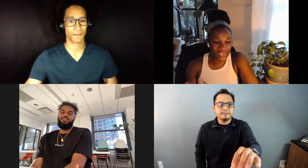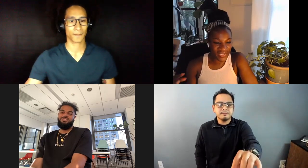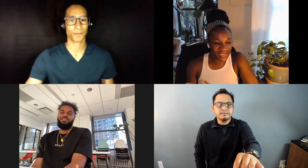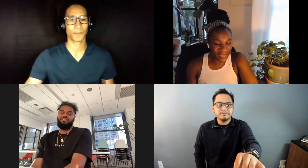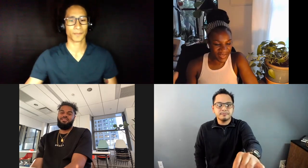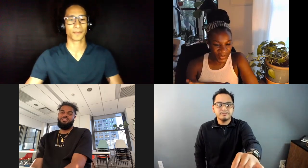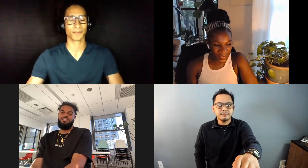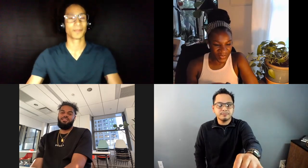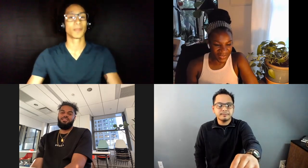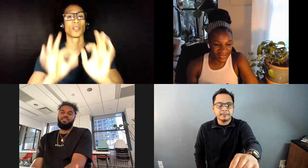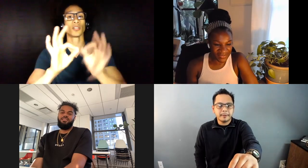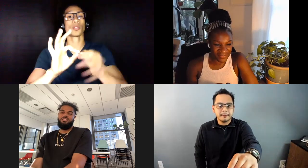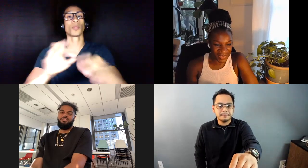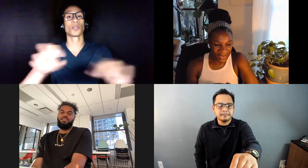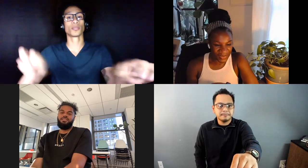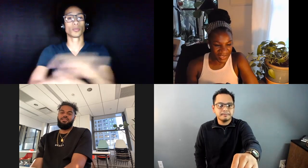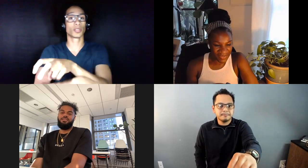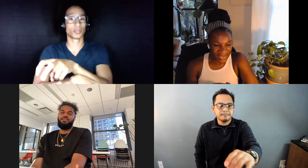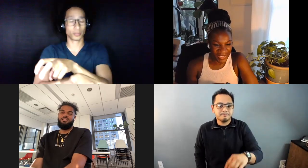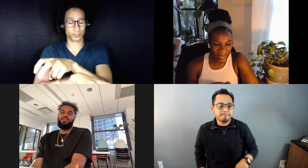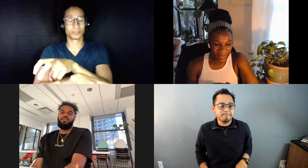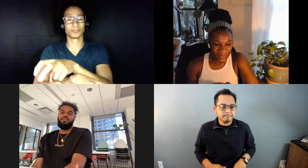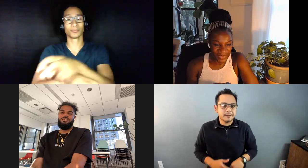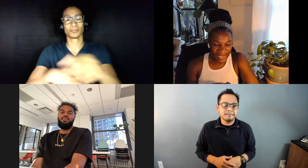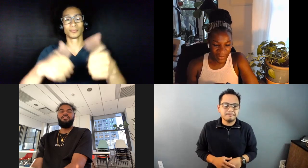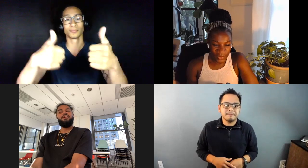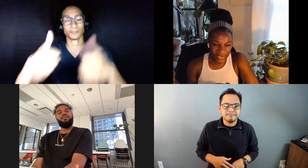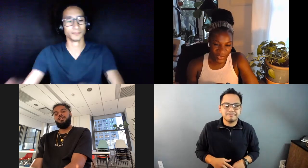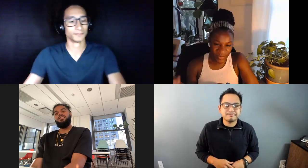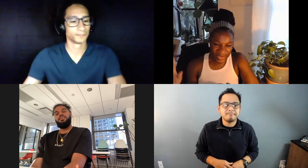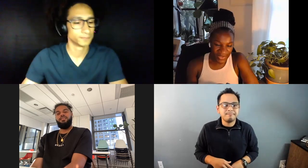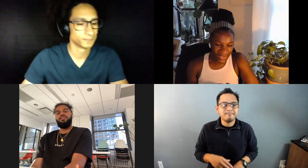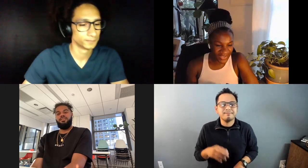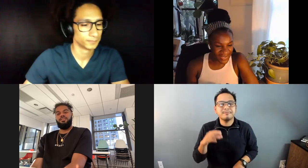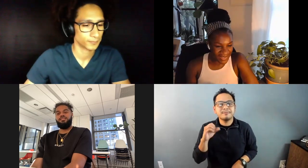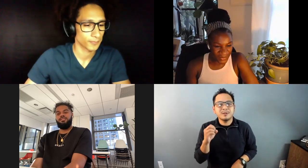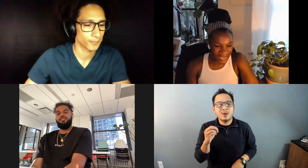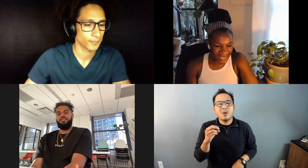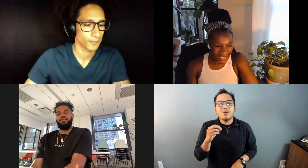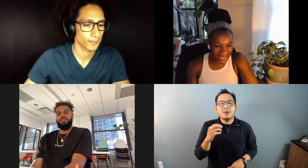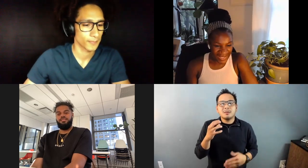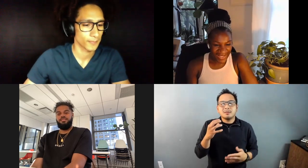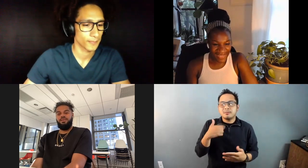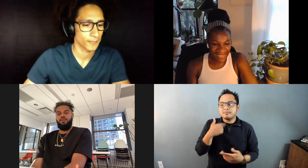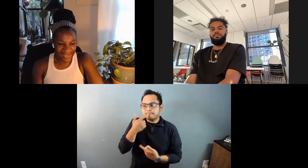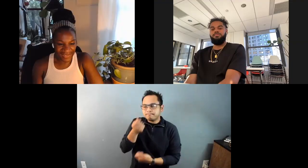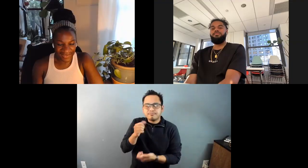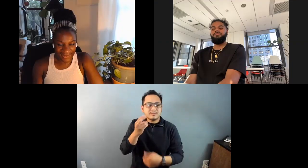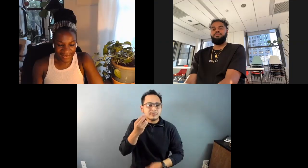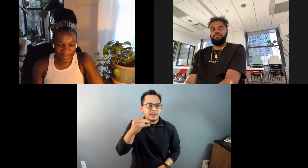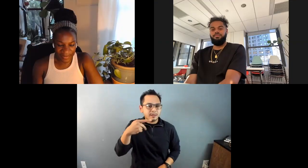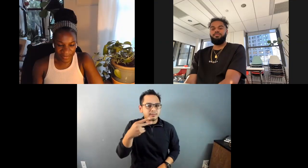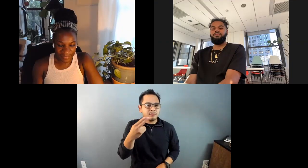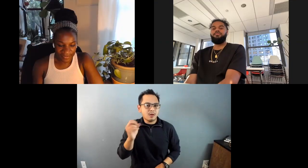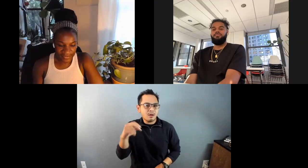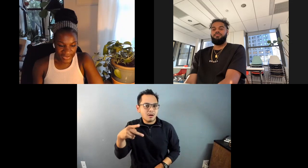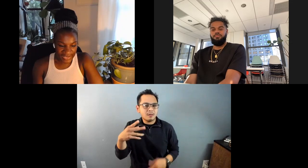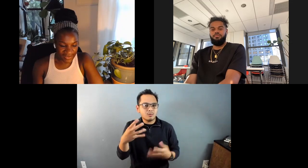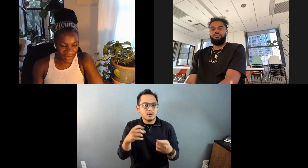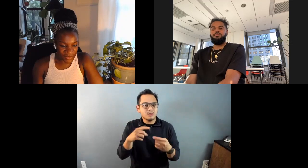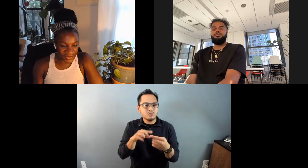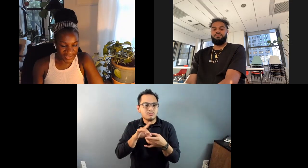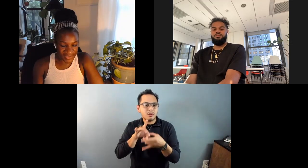I hit play, and for some reason I think like my thing, like I think I fast forwarded by mistake or something, like before I ever hit